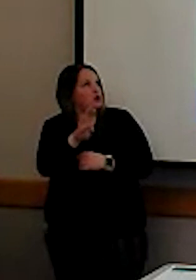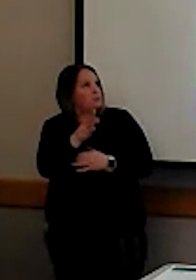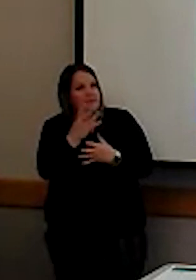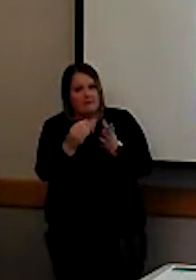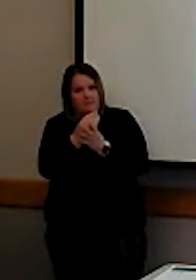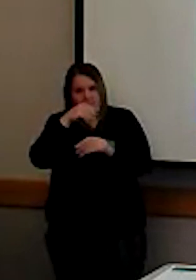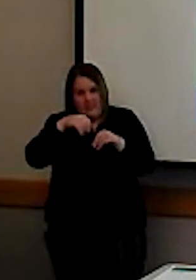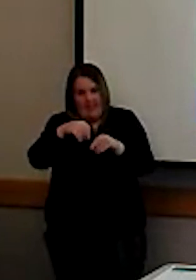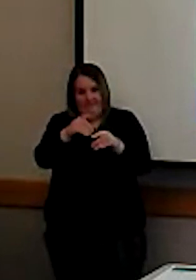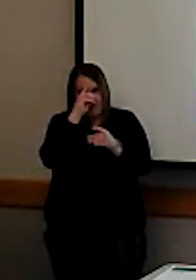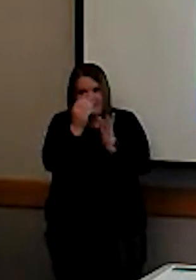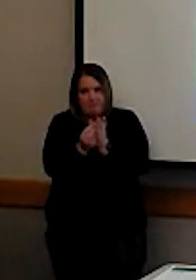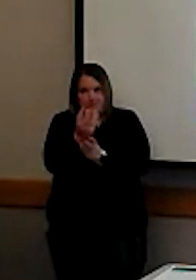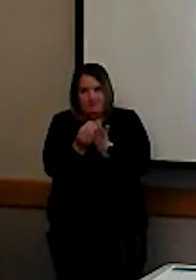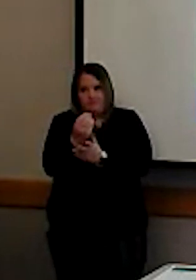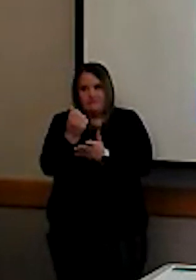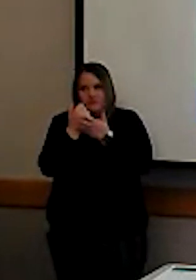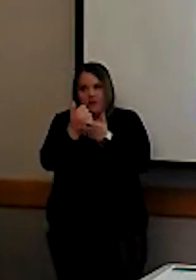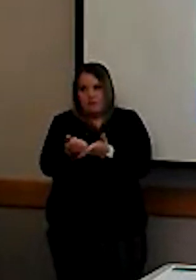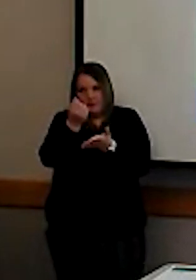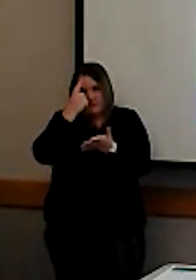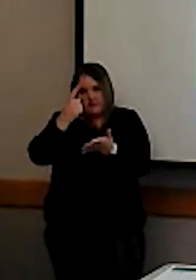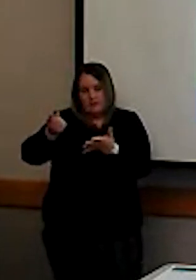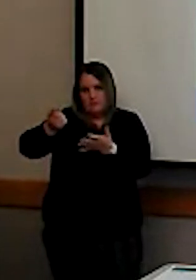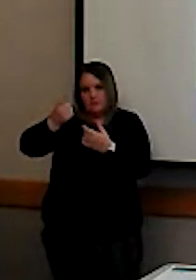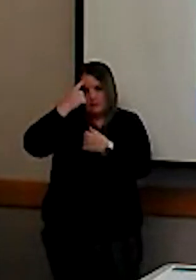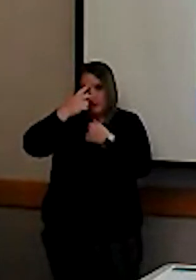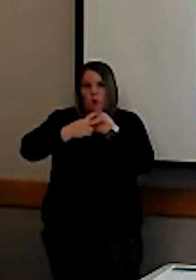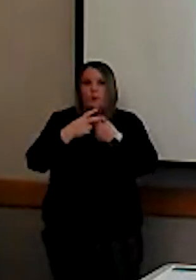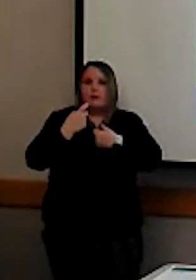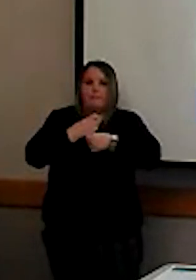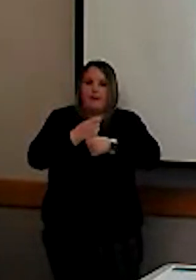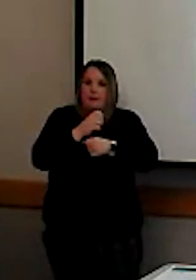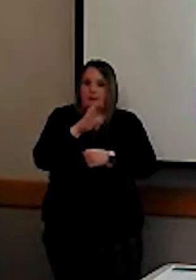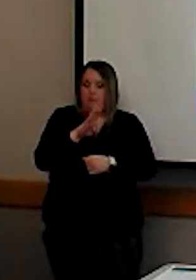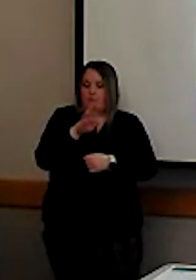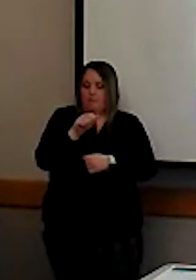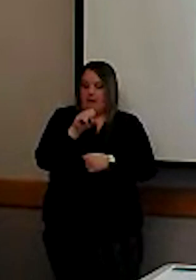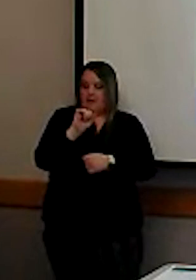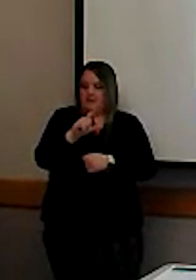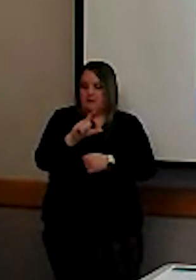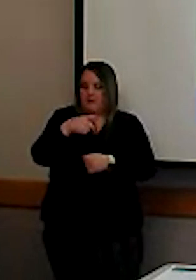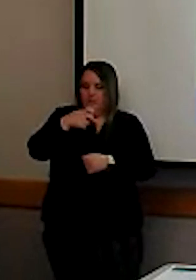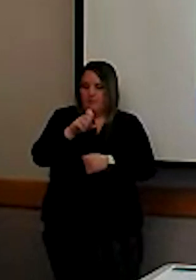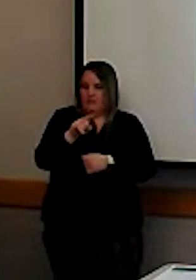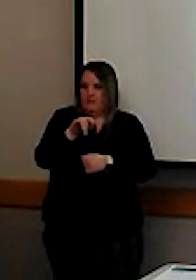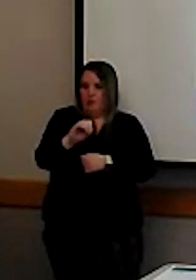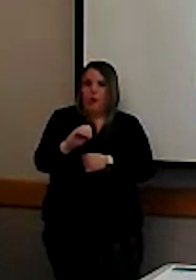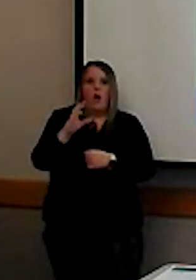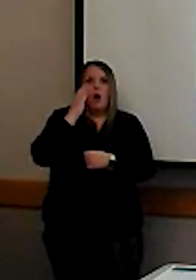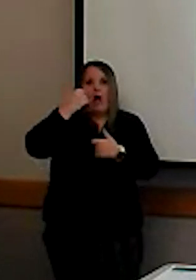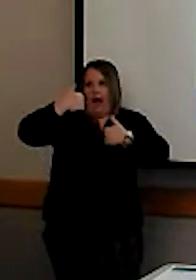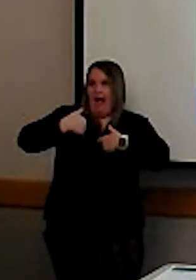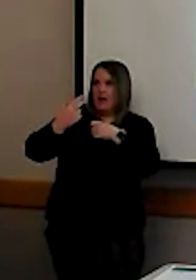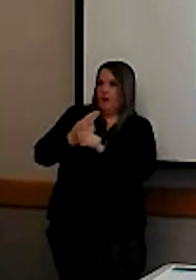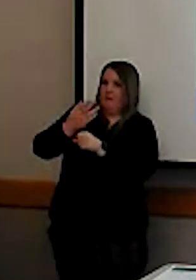for them. So it enhanced their understanding and their retention. So when we made basil pesto, they knew, oh, I'm using my pesto that